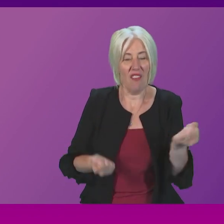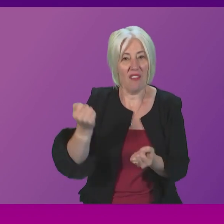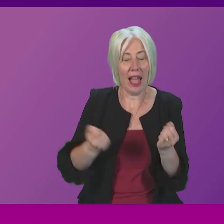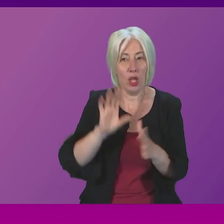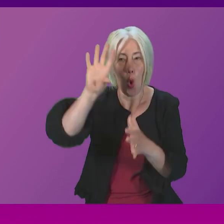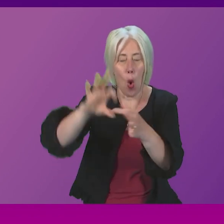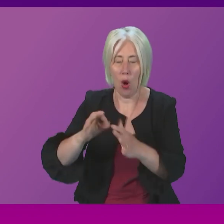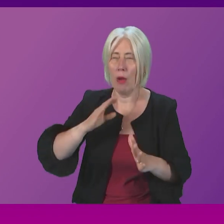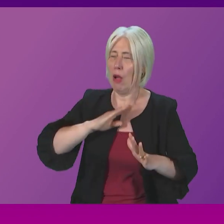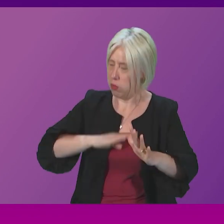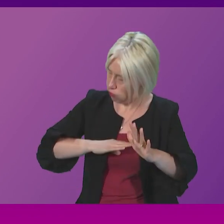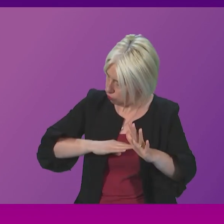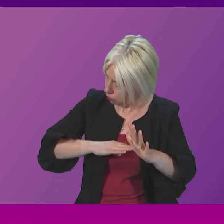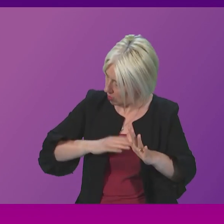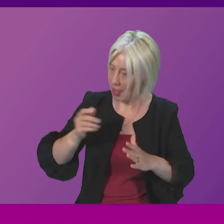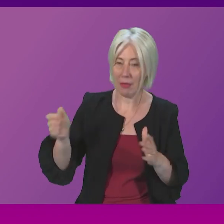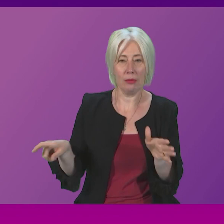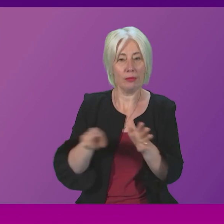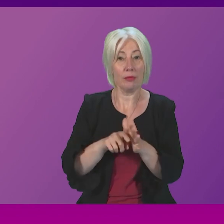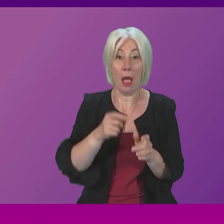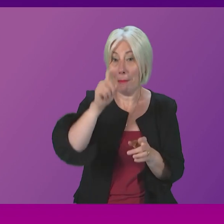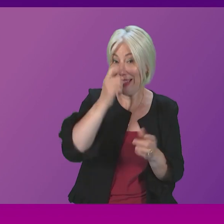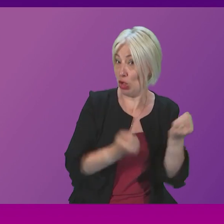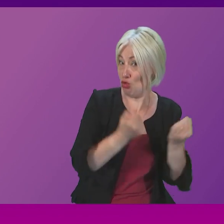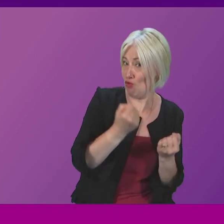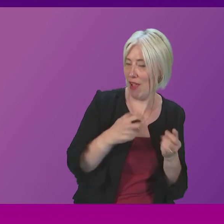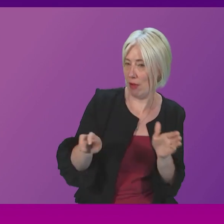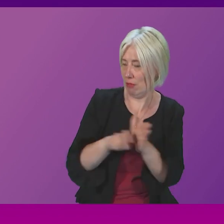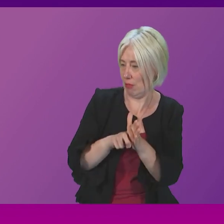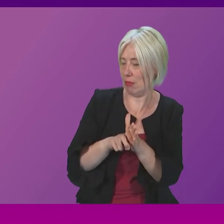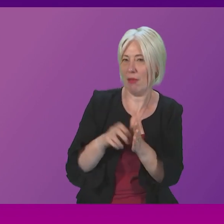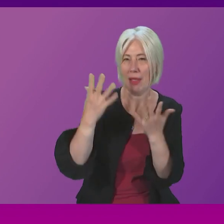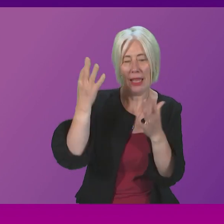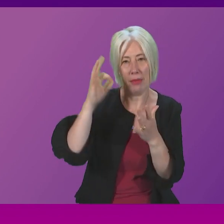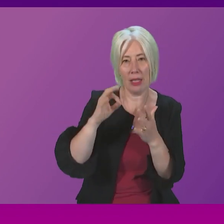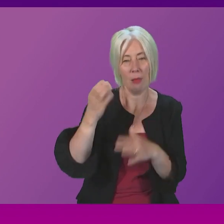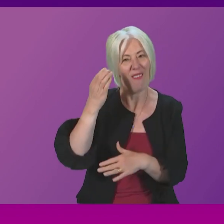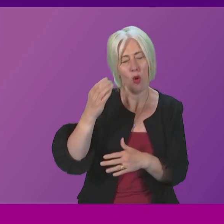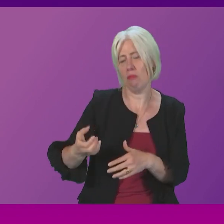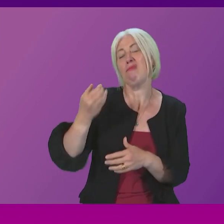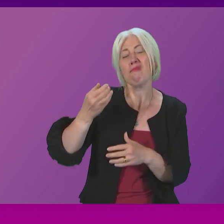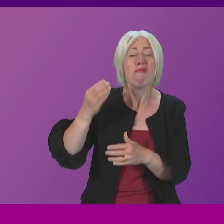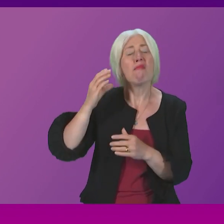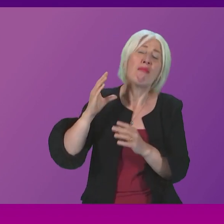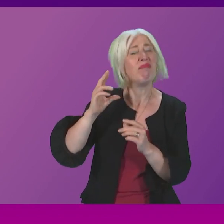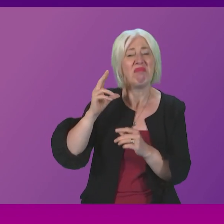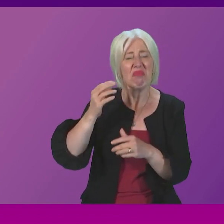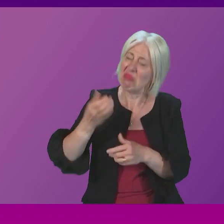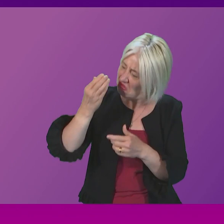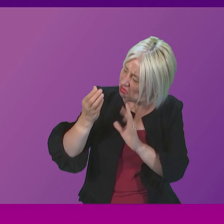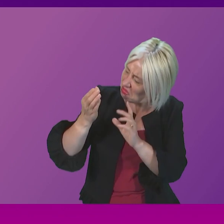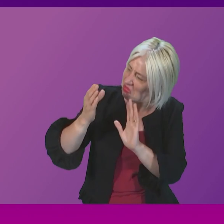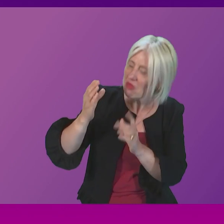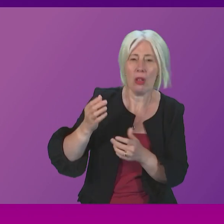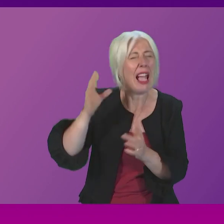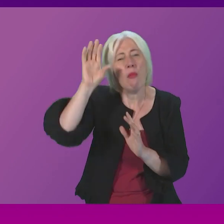all in. And I think I'd been in the van 10 minutes, my sister was driving, and my phone rang. So I answered it, didn't recognise the number. And I